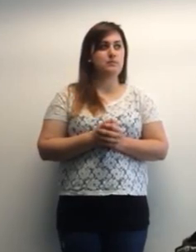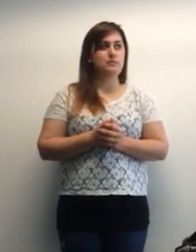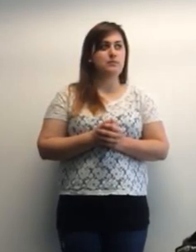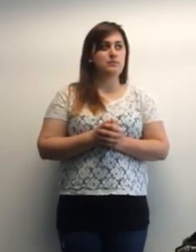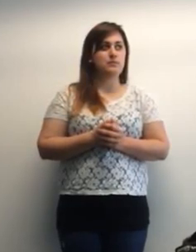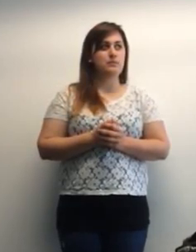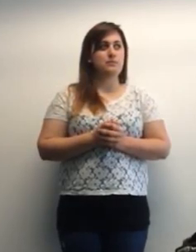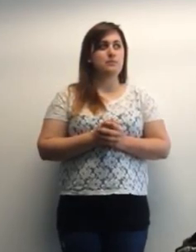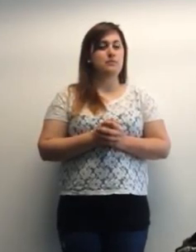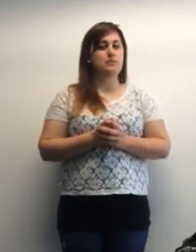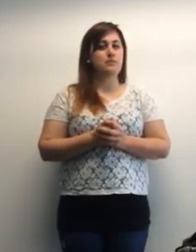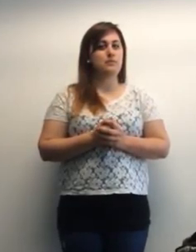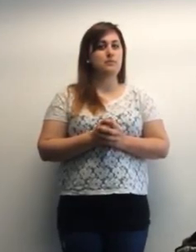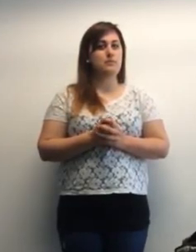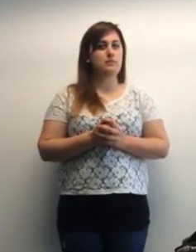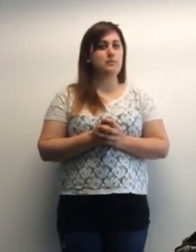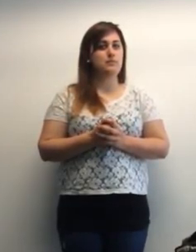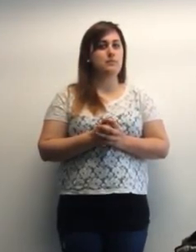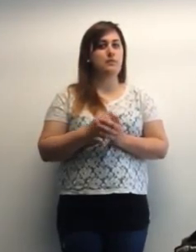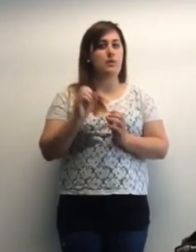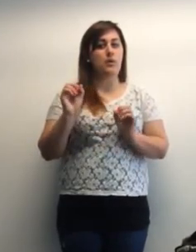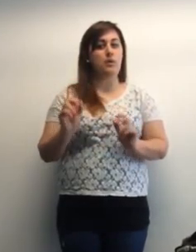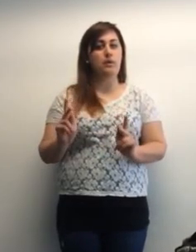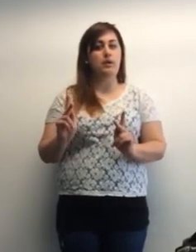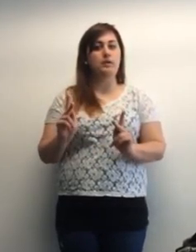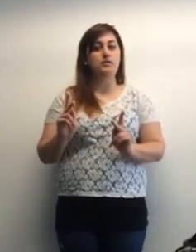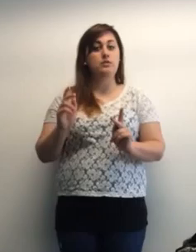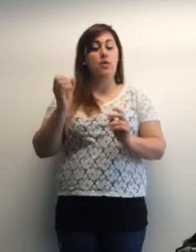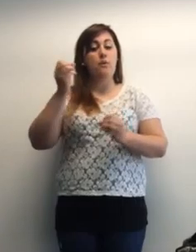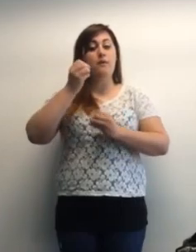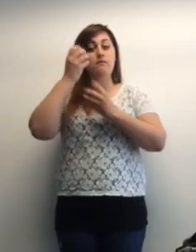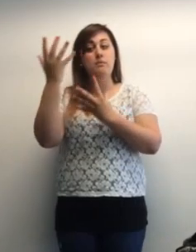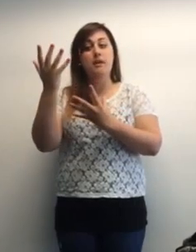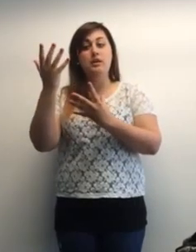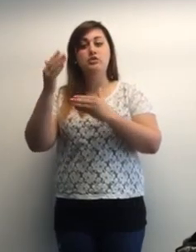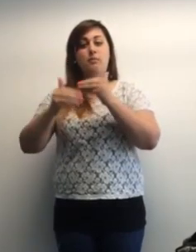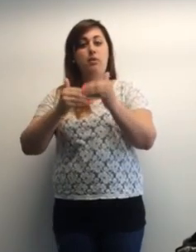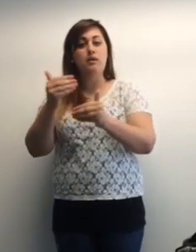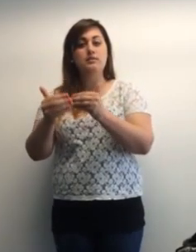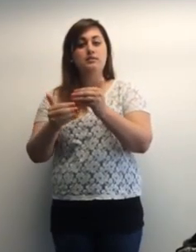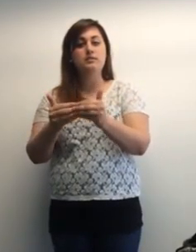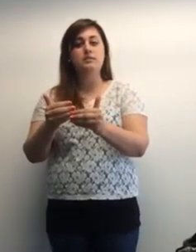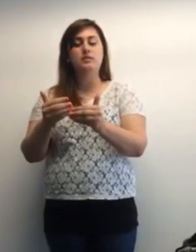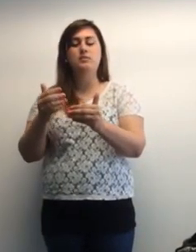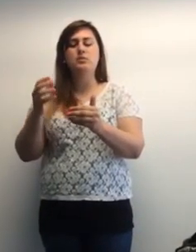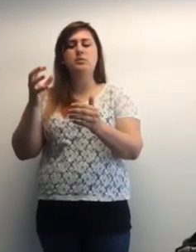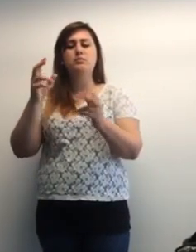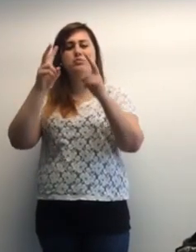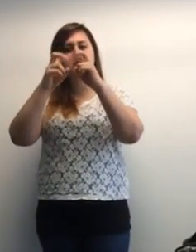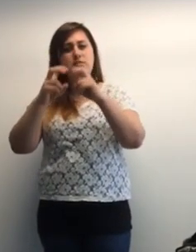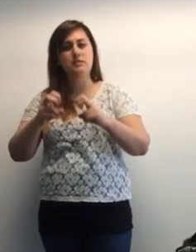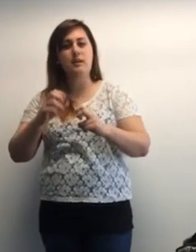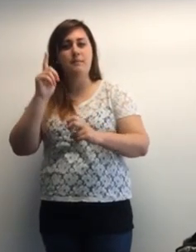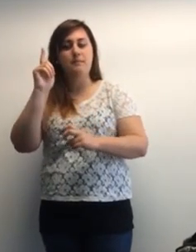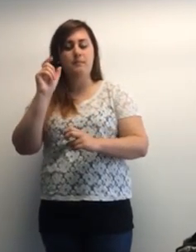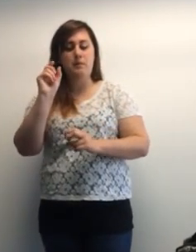no idea what they were saying, but you're going, because you didn't want to ask or you were too afraid to ask? You get to the interpreting